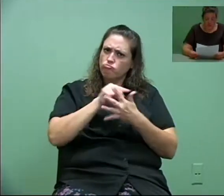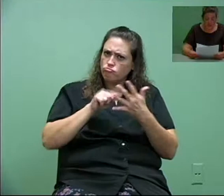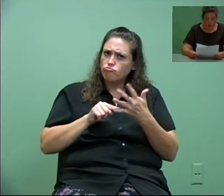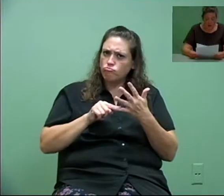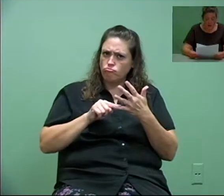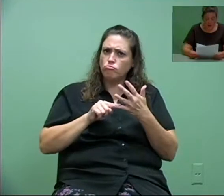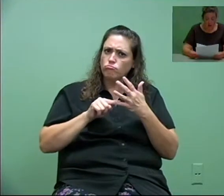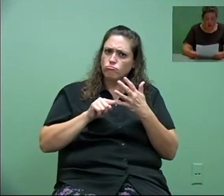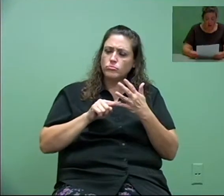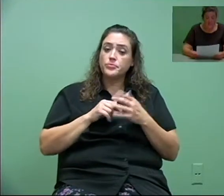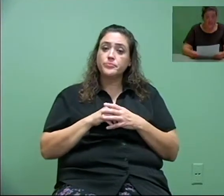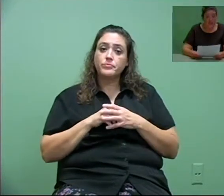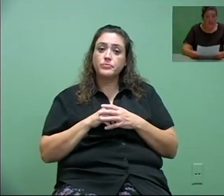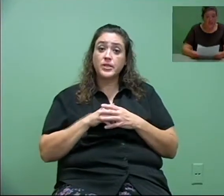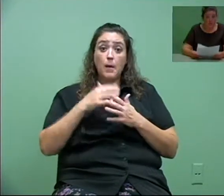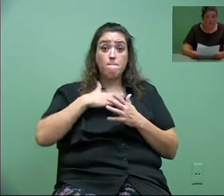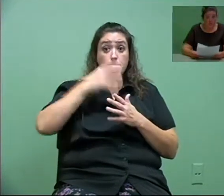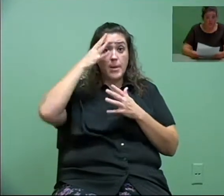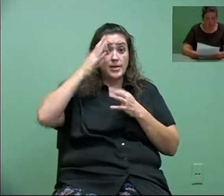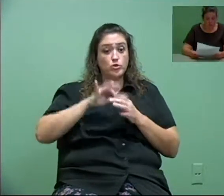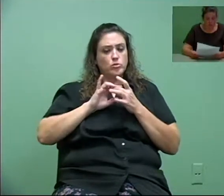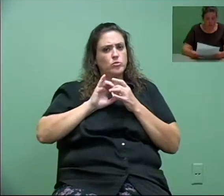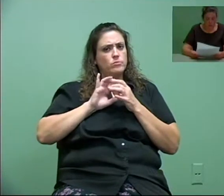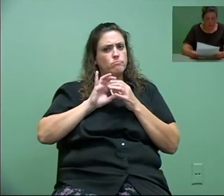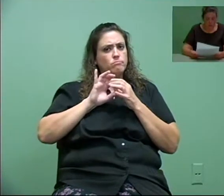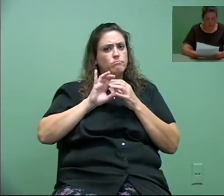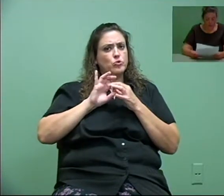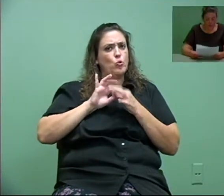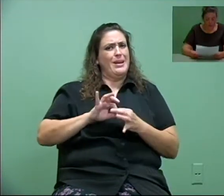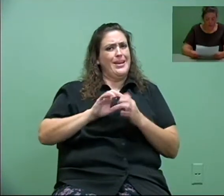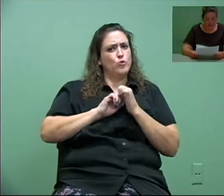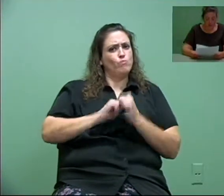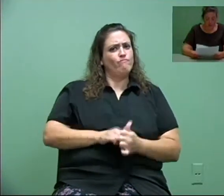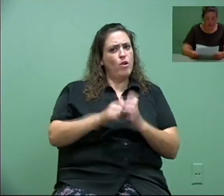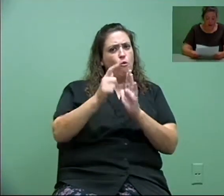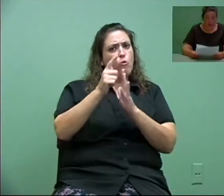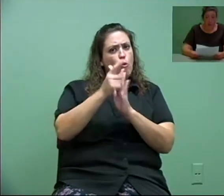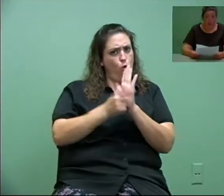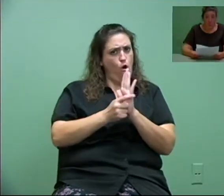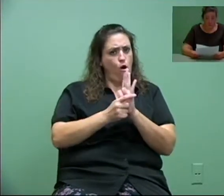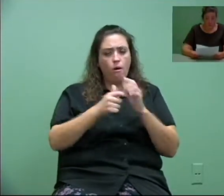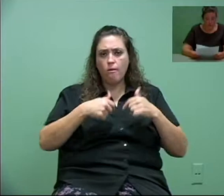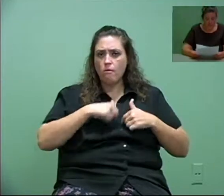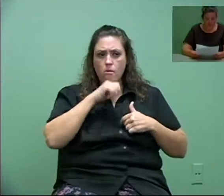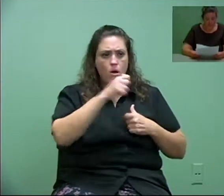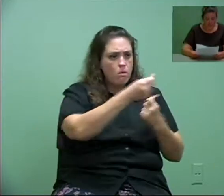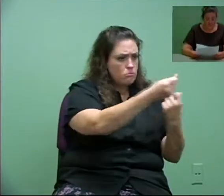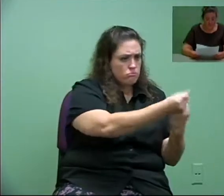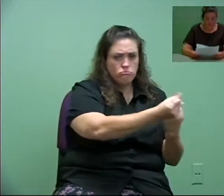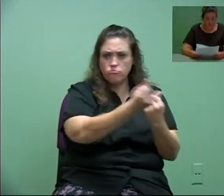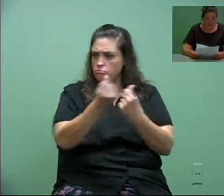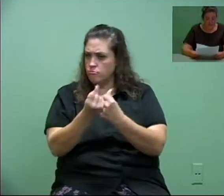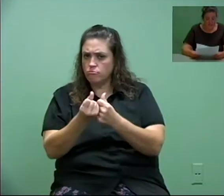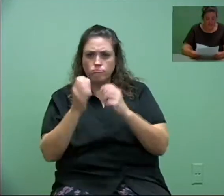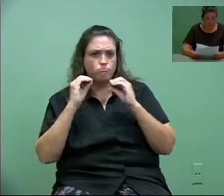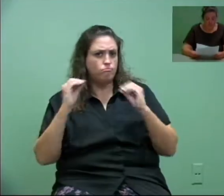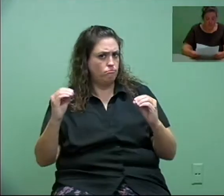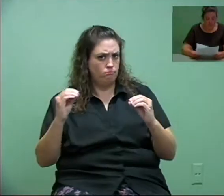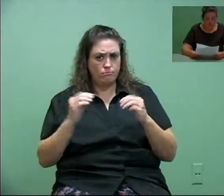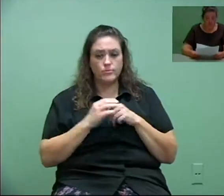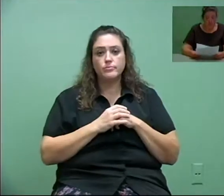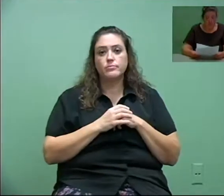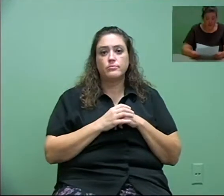rulings based on the law and not because I favor one side or the other. However, if I sustained